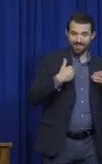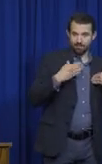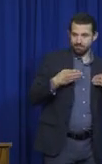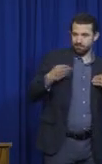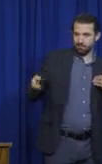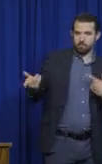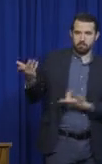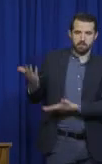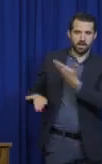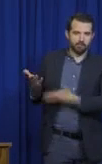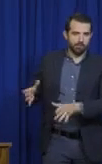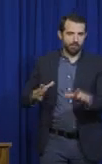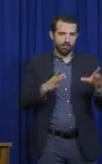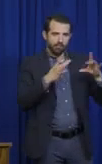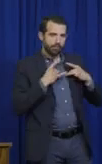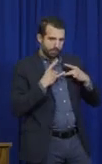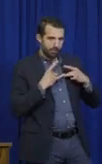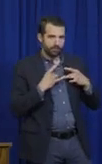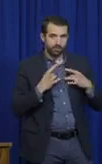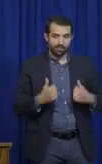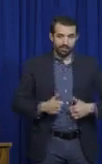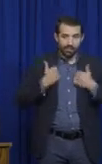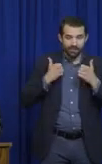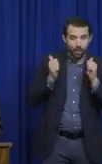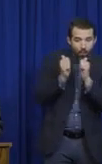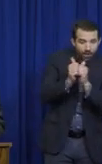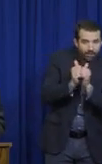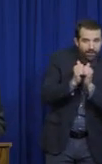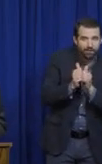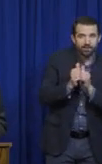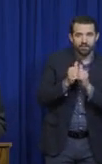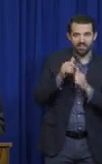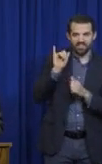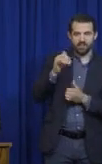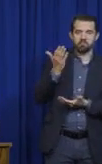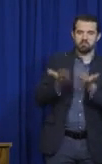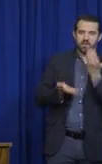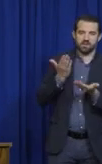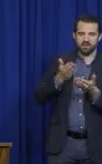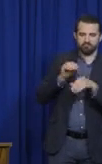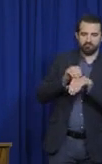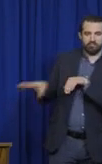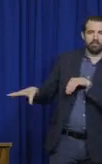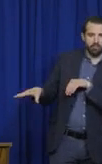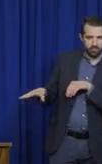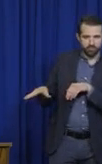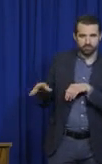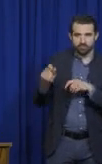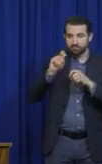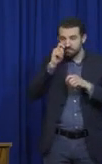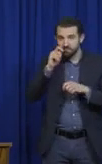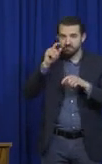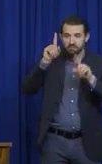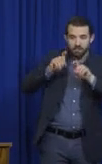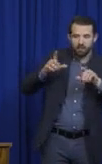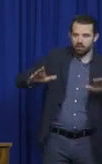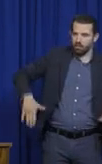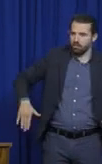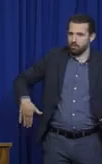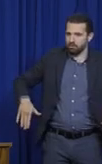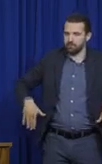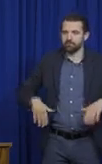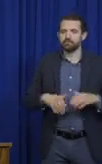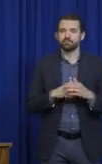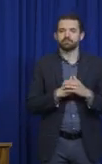who develop symptoms, and then that's how we classify them as probable, not so much through the antibody route. But we recognize